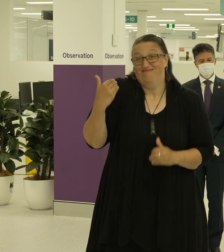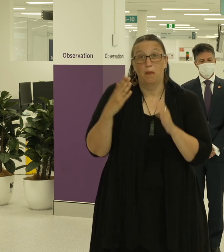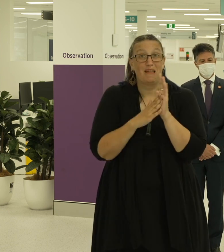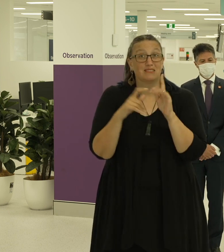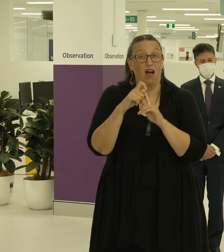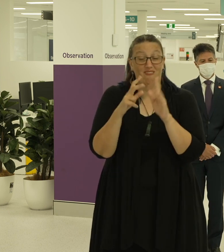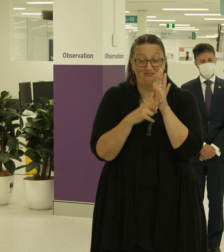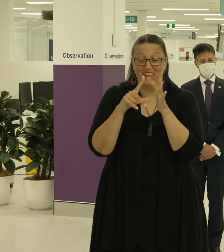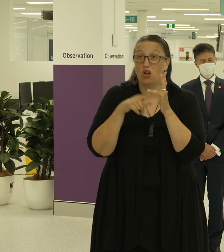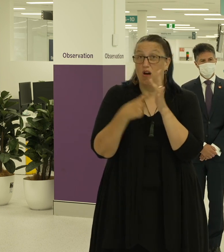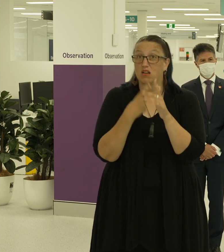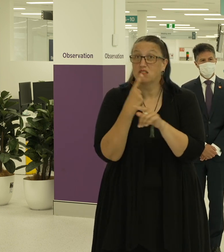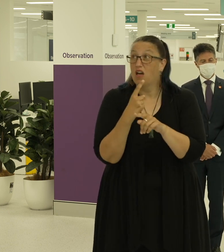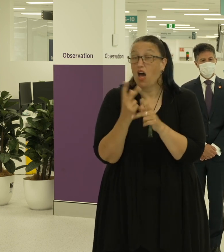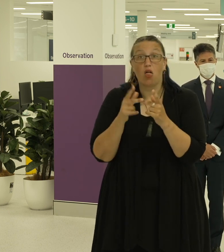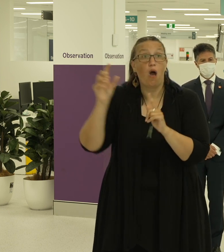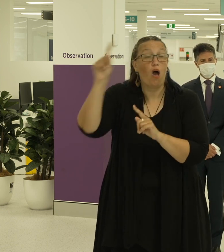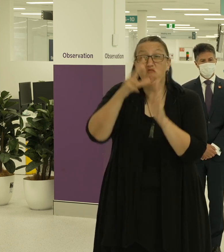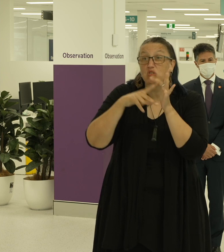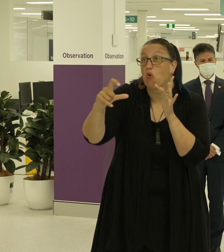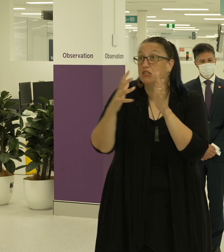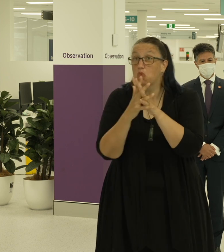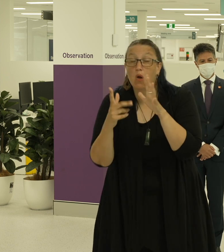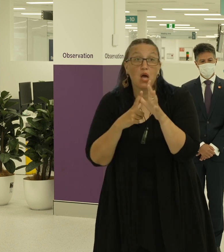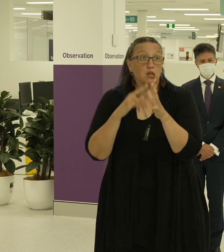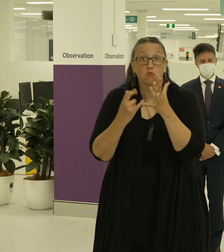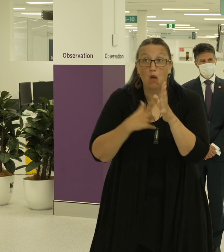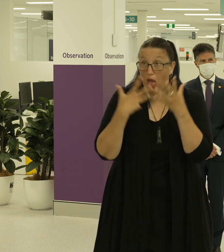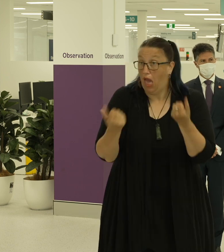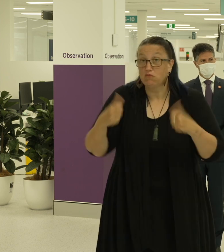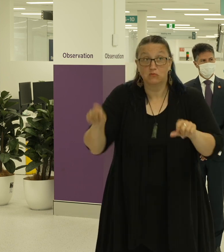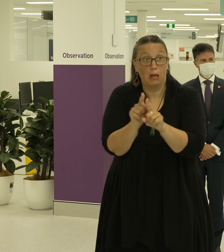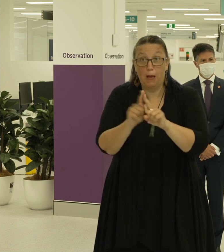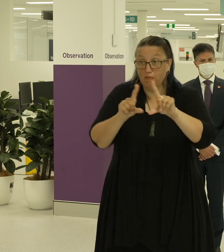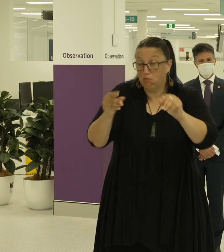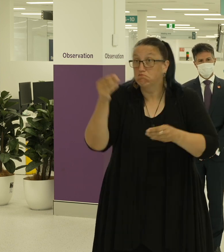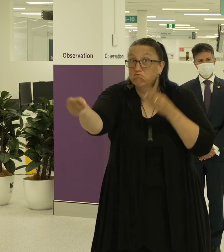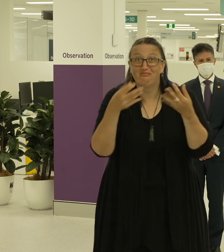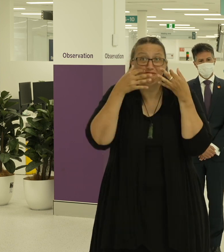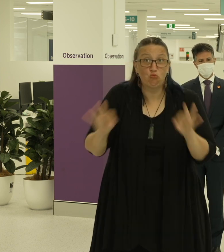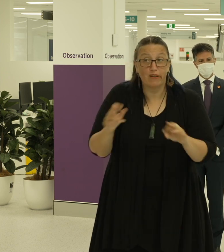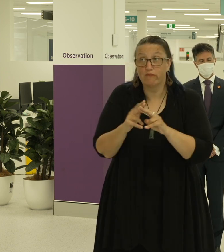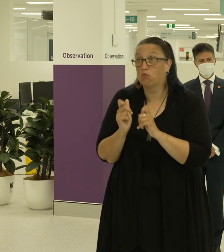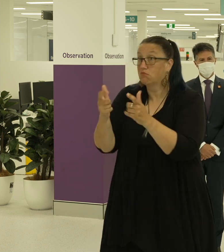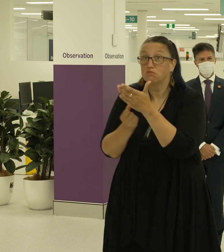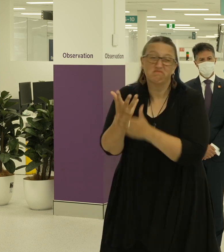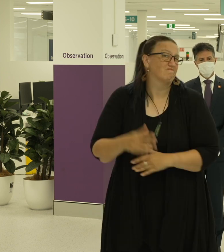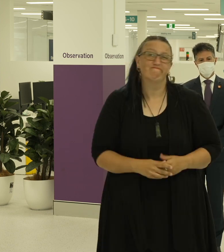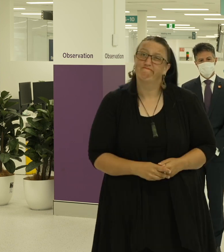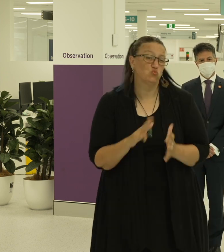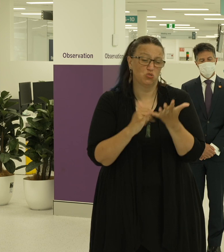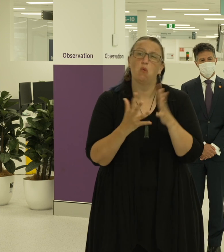vouchers are great. Families love them. Parents love them. Businesses love them too. And we want people to go out and about and enjoy the best that New South